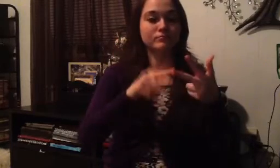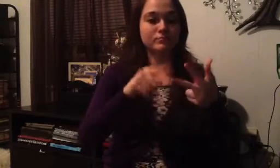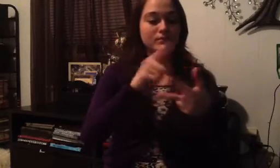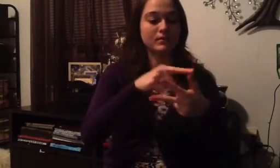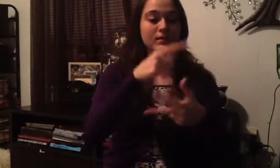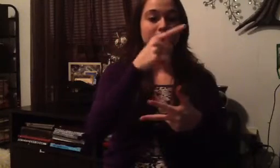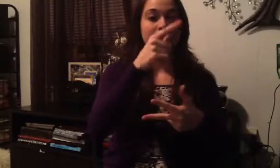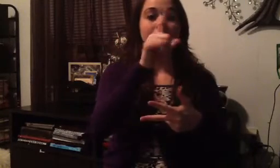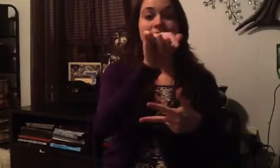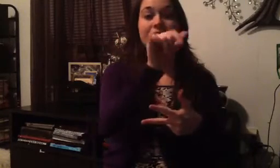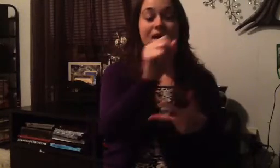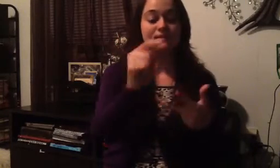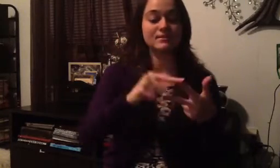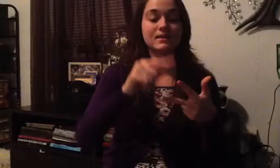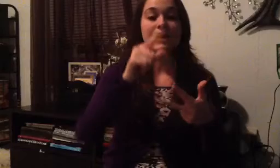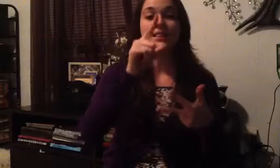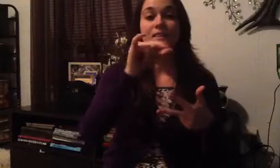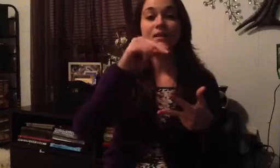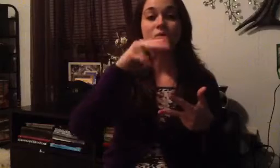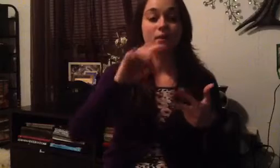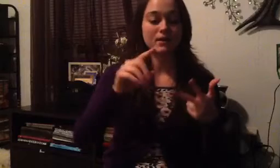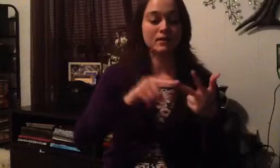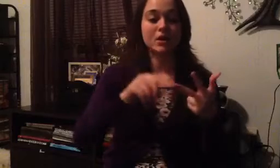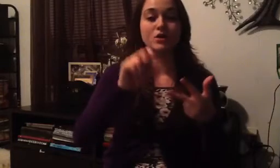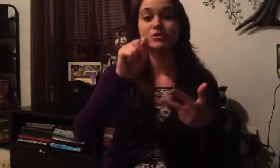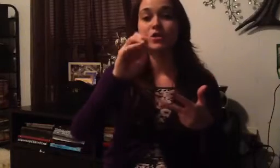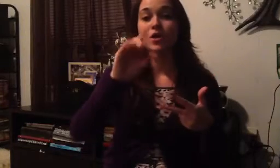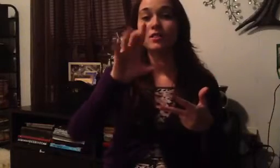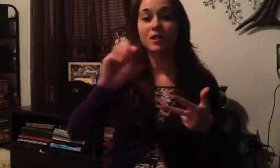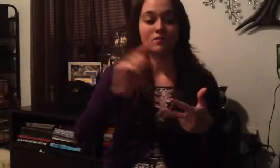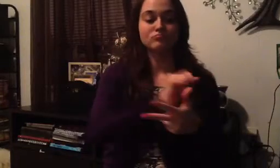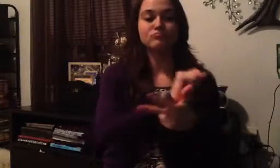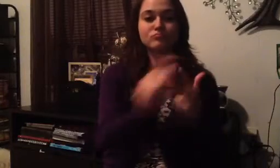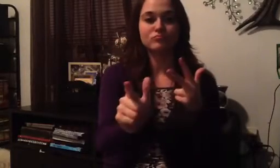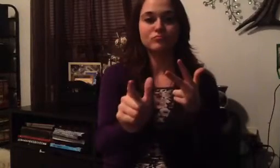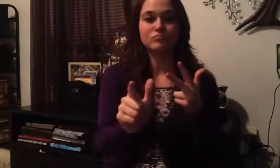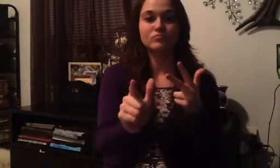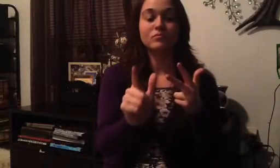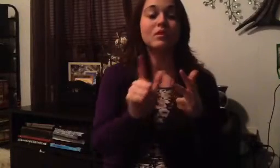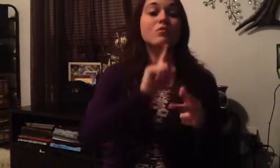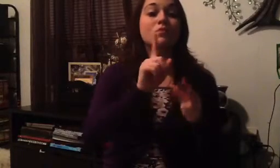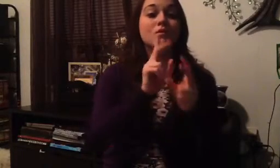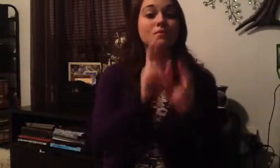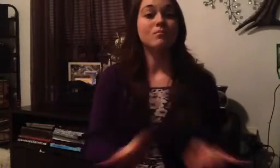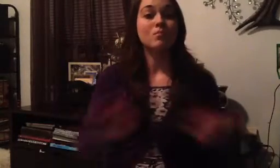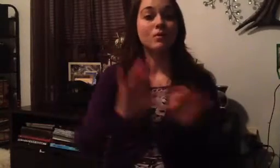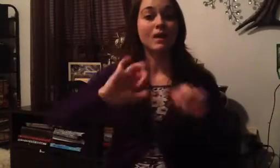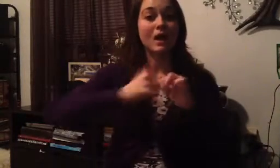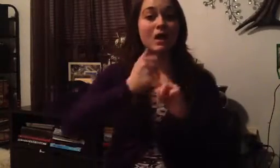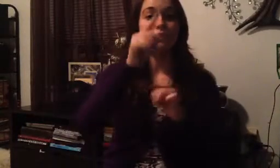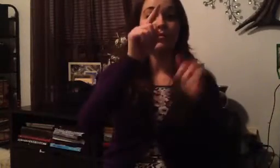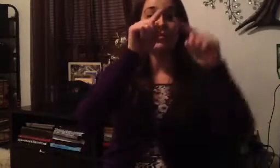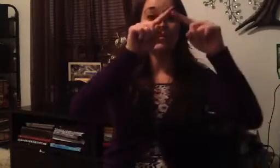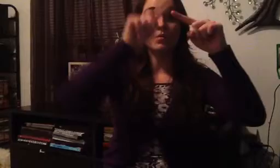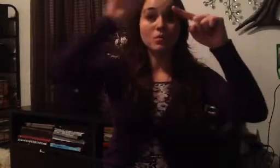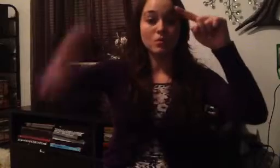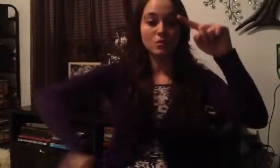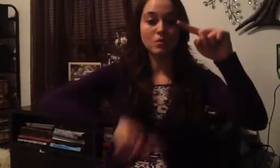The process by which water moves around the Earth, from the oceans to the atmosphere to the land and back to the ocean, is